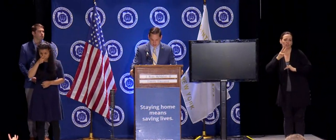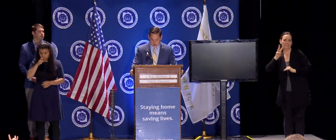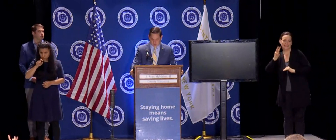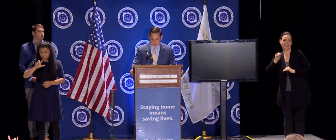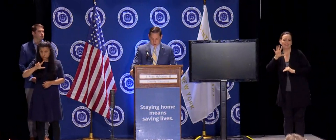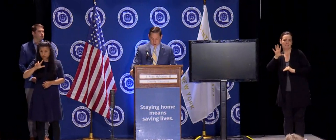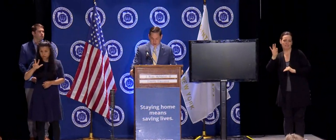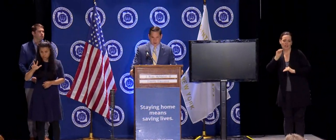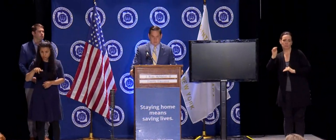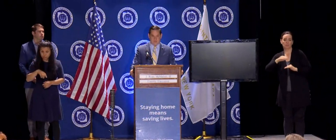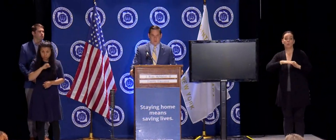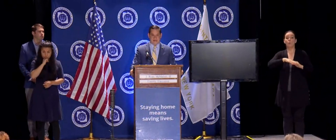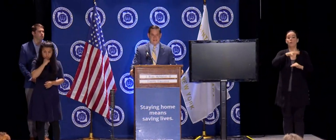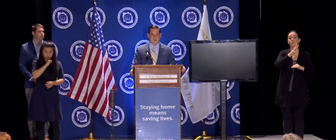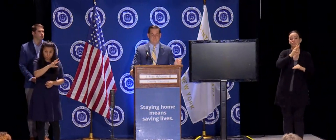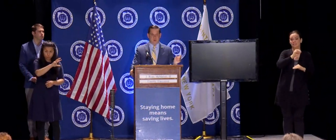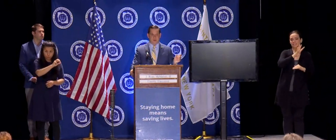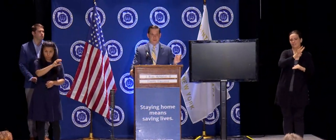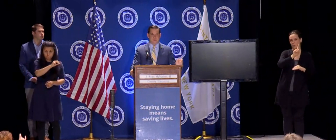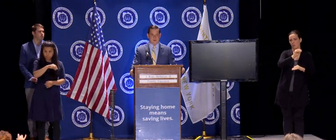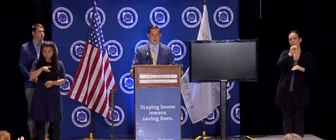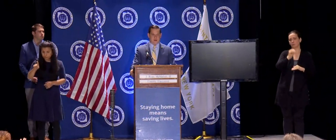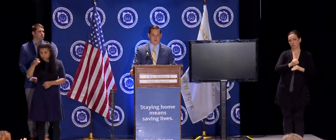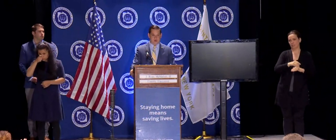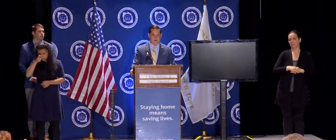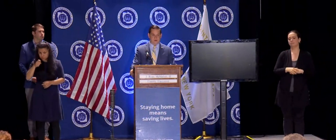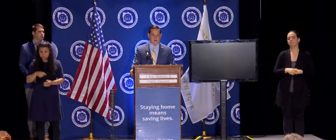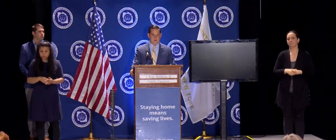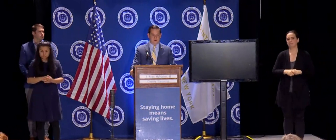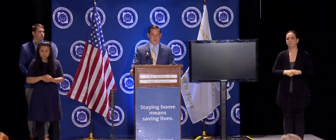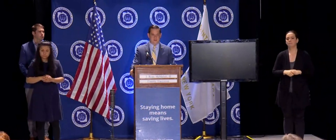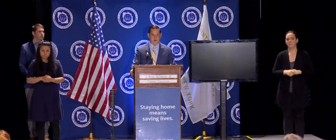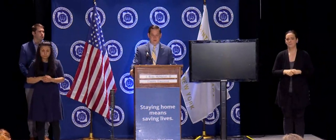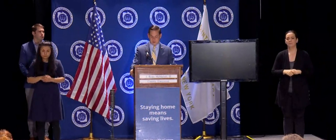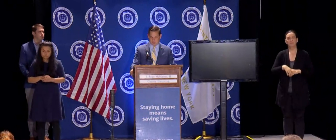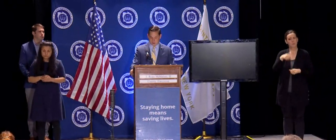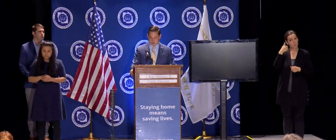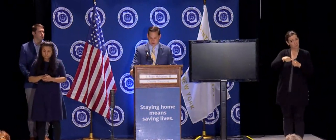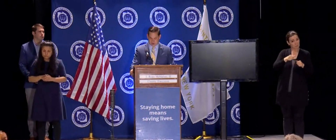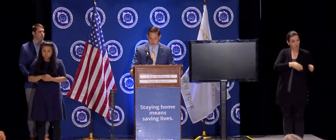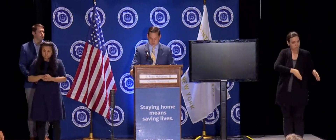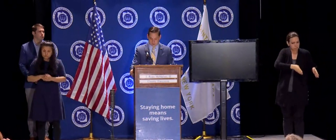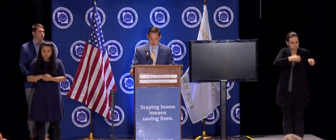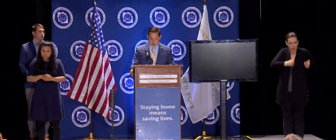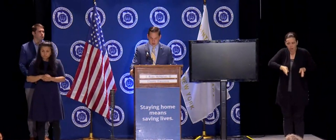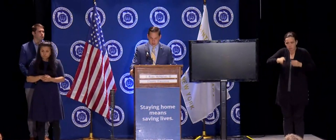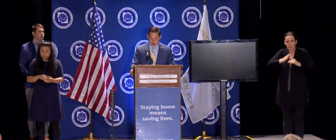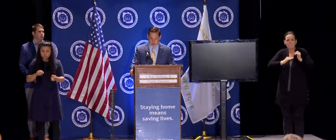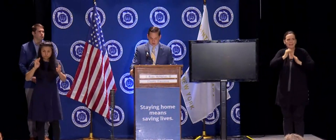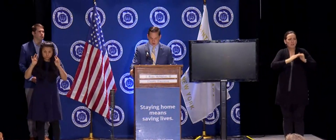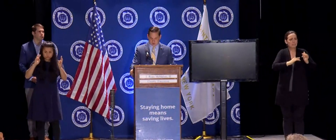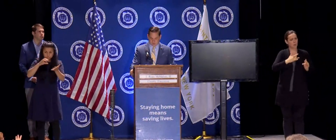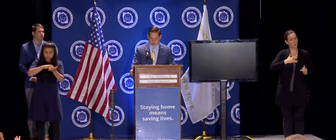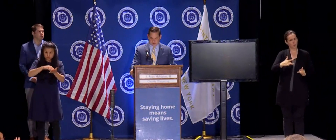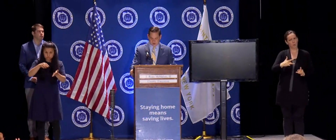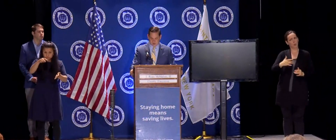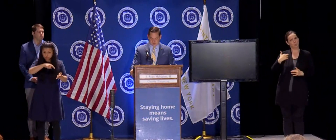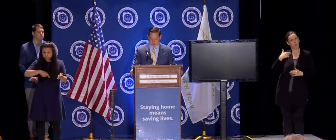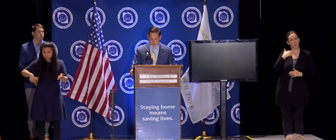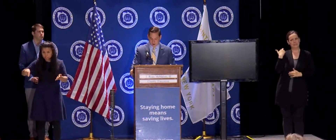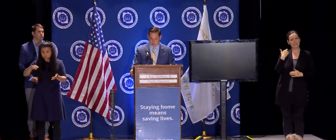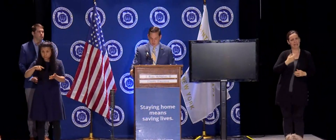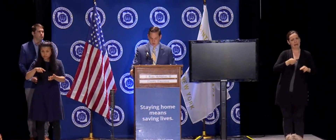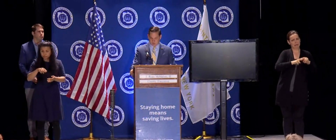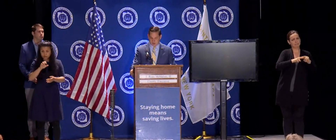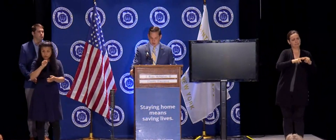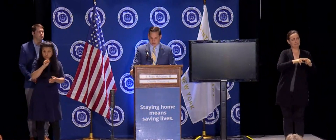again, certainly dense buildings have driven caseloads in these municipalities. 864 cases in the